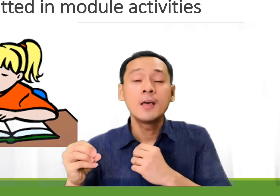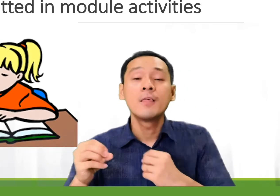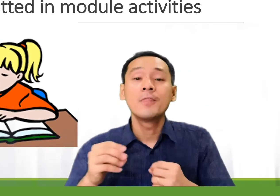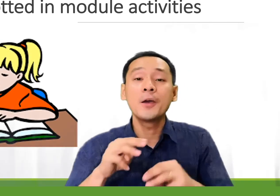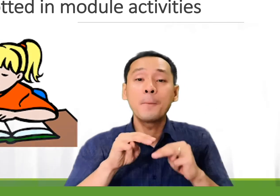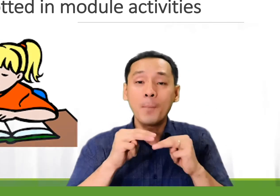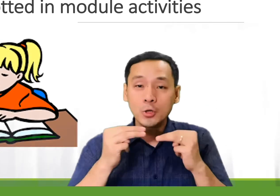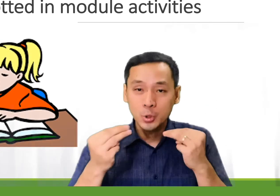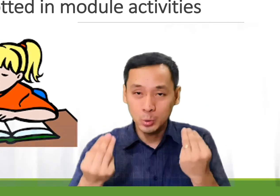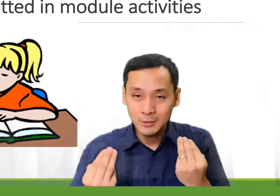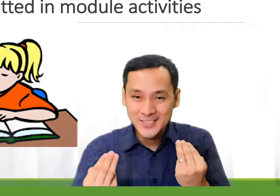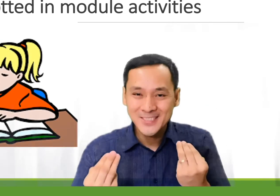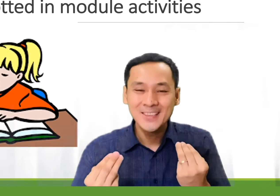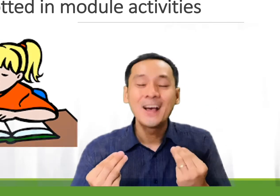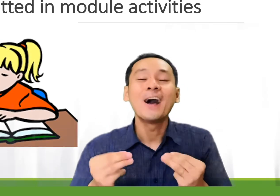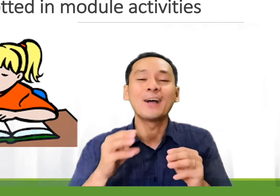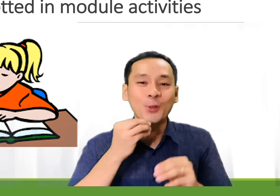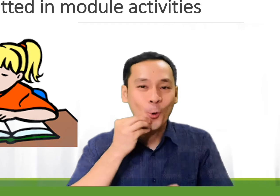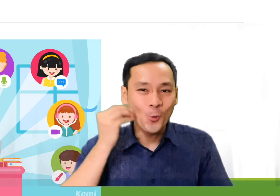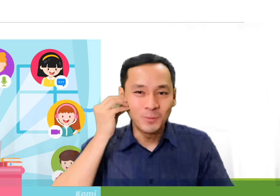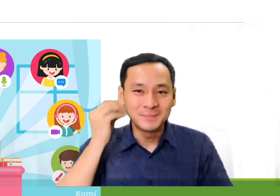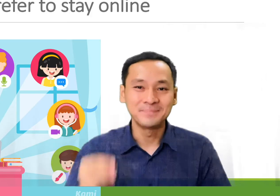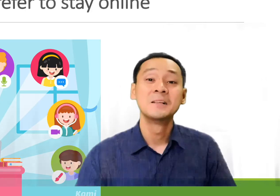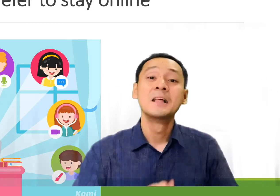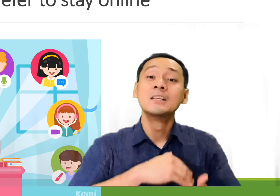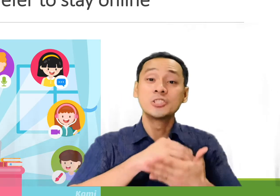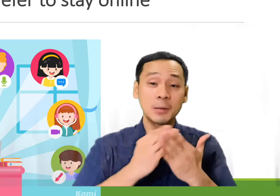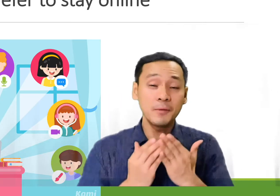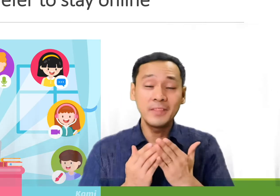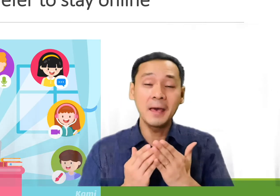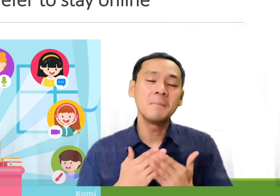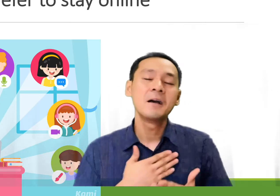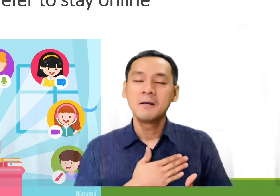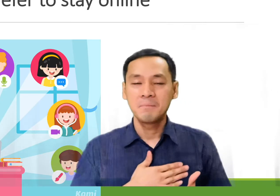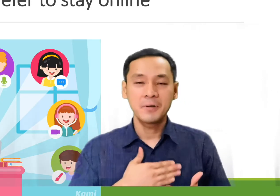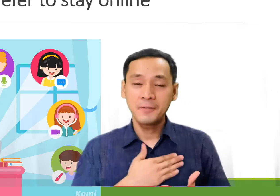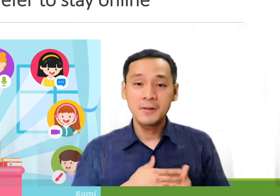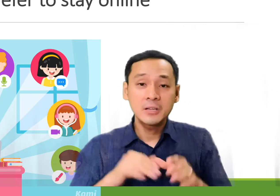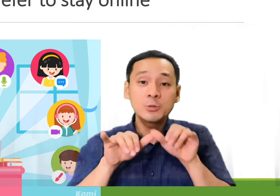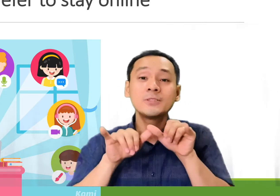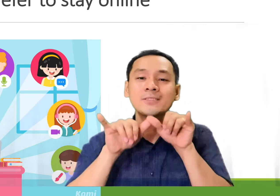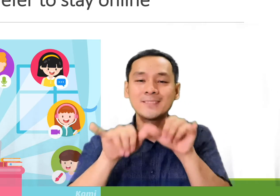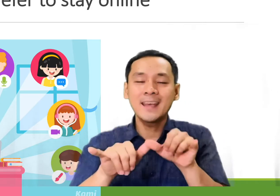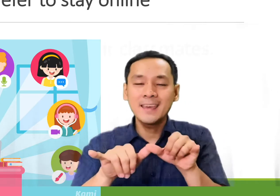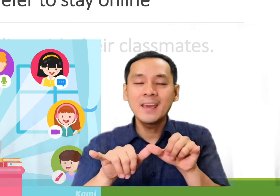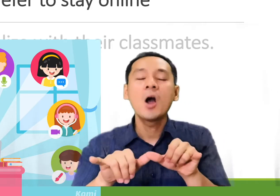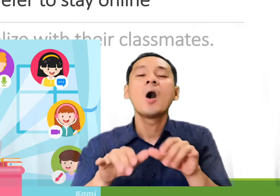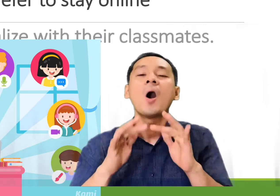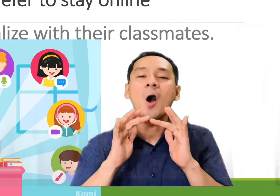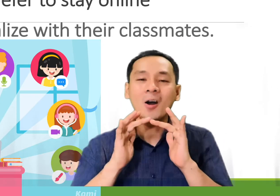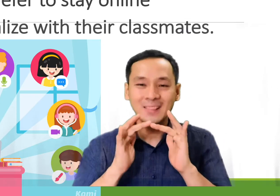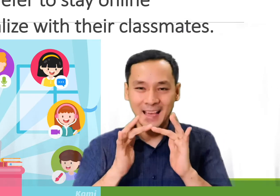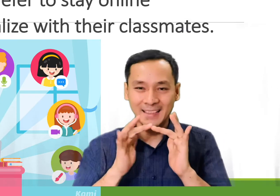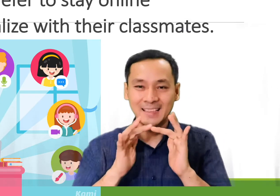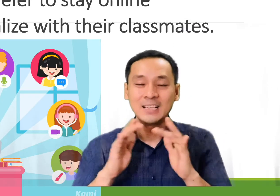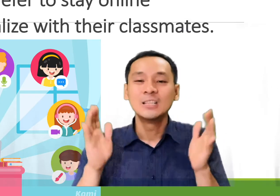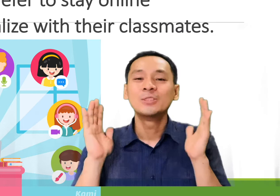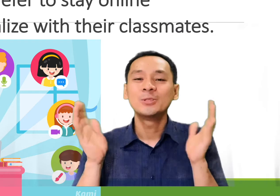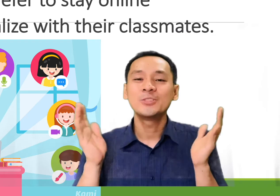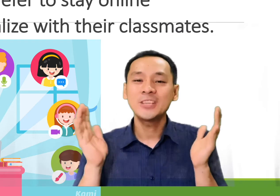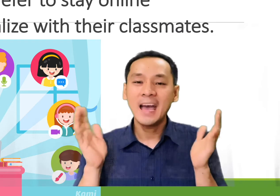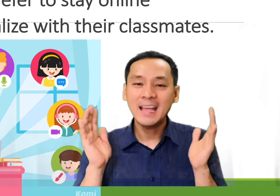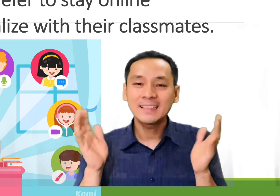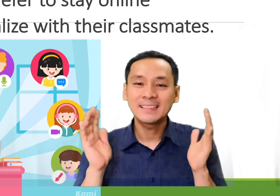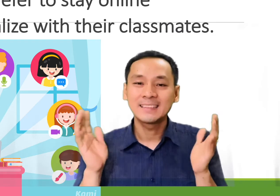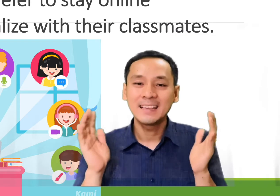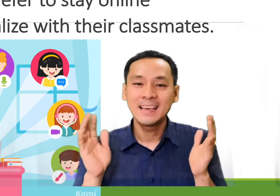accomplishing their modules at home. Some of them prefer to stay online